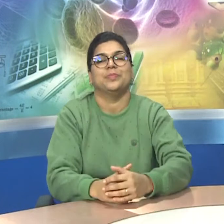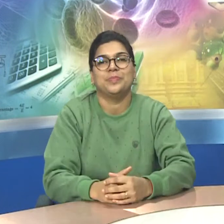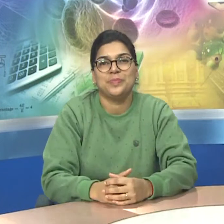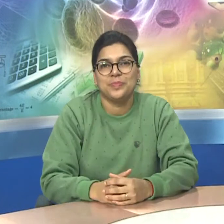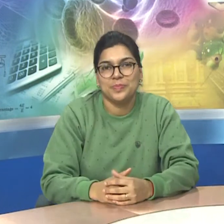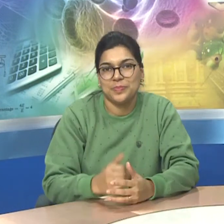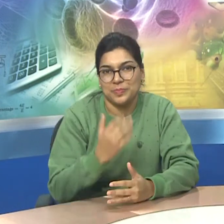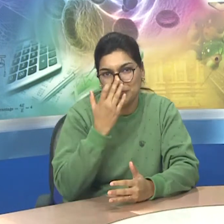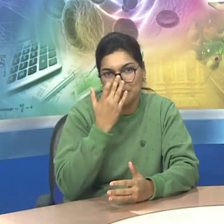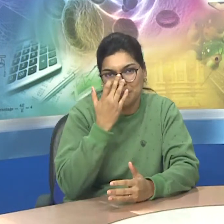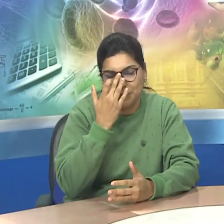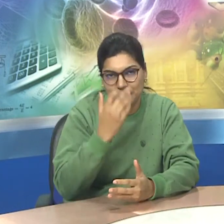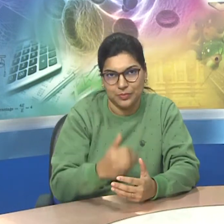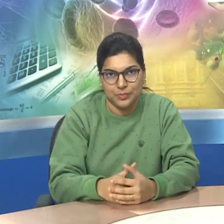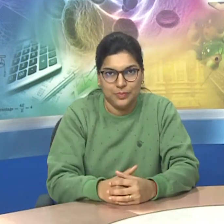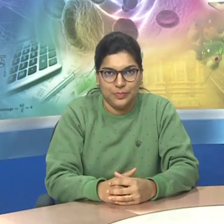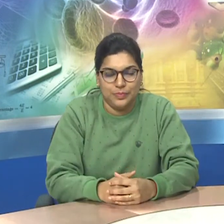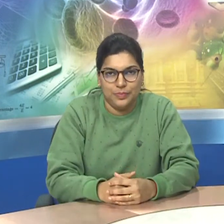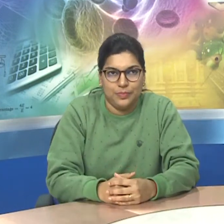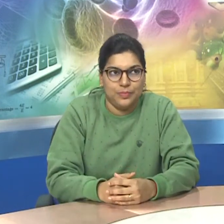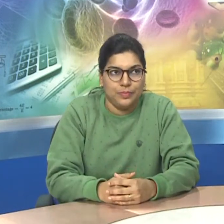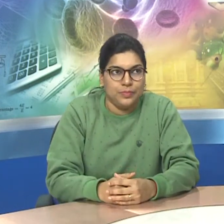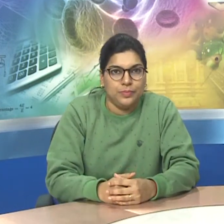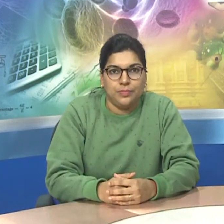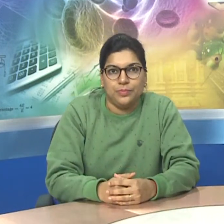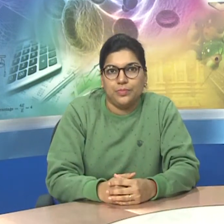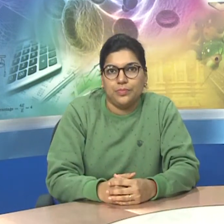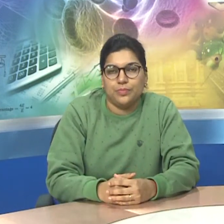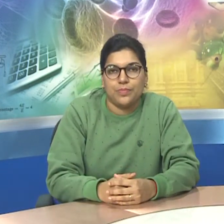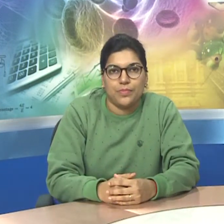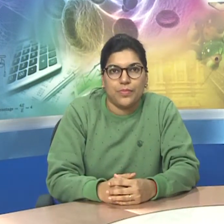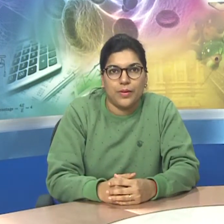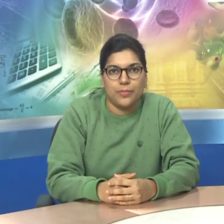is the message which poet wants to give.